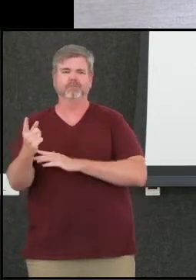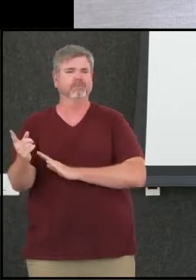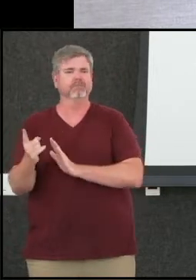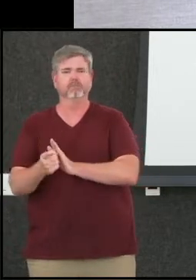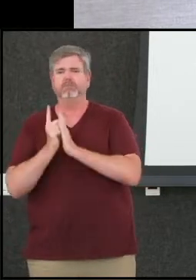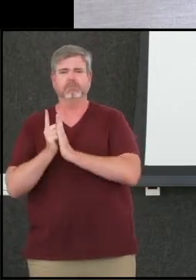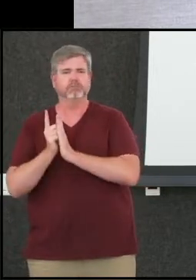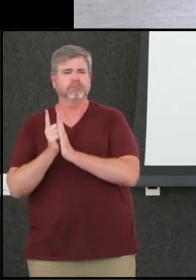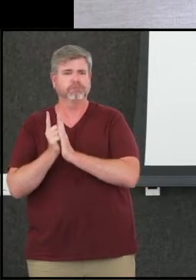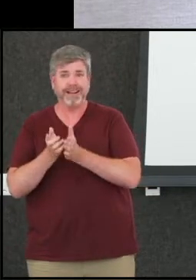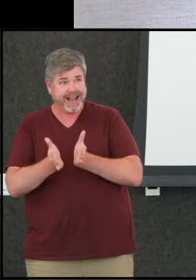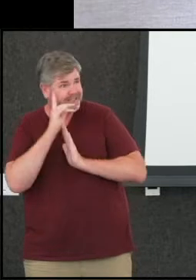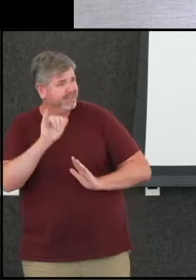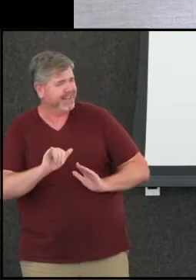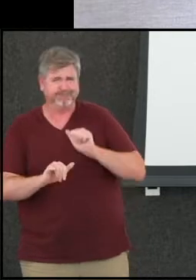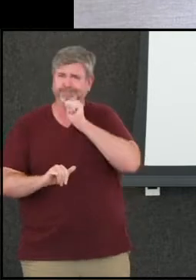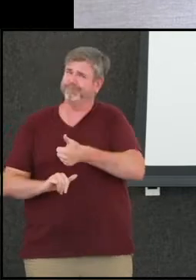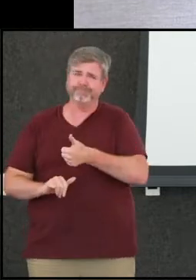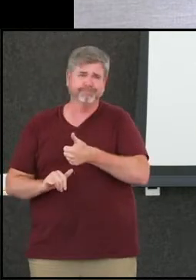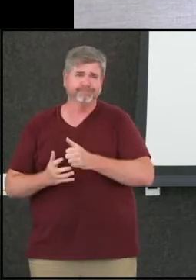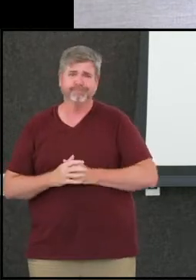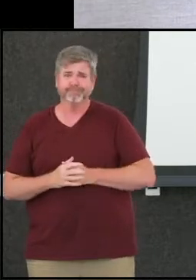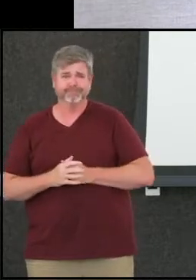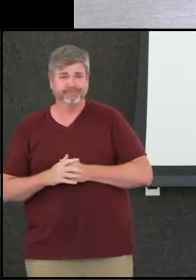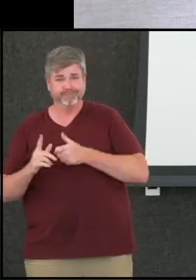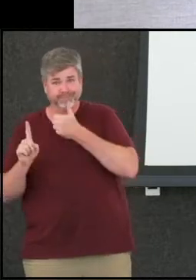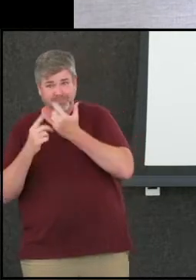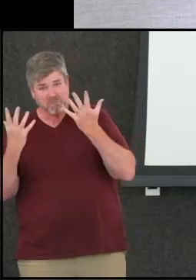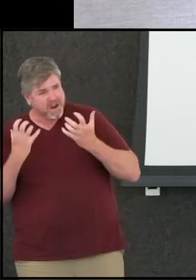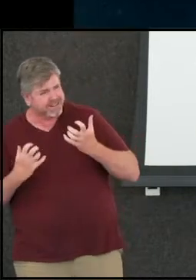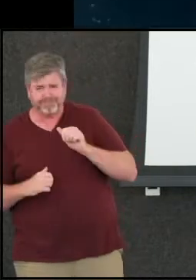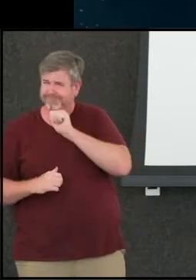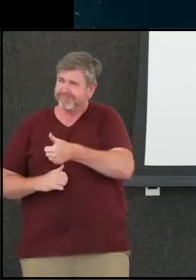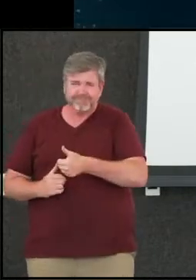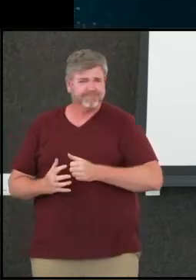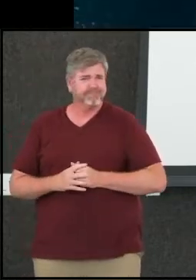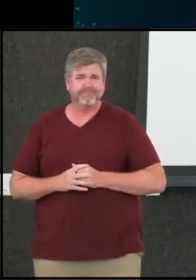fentanyl. Colin didn't want to die.